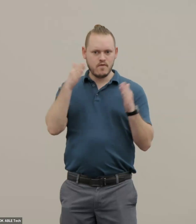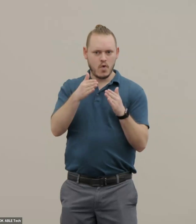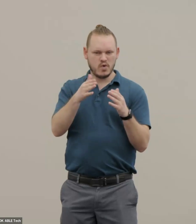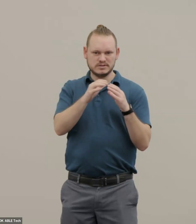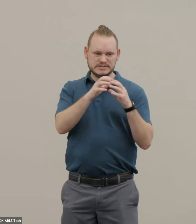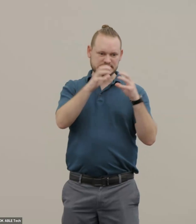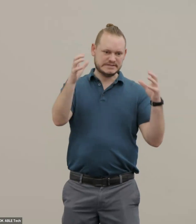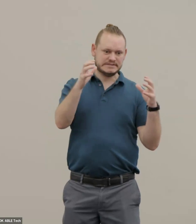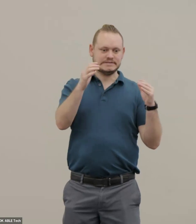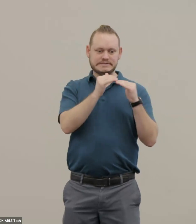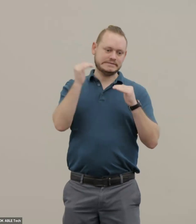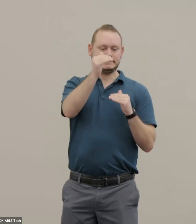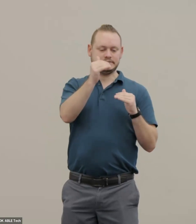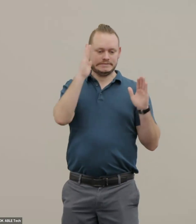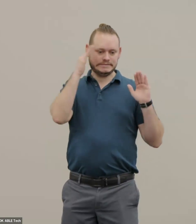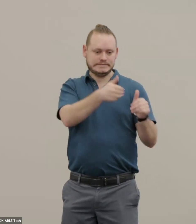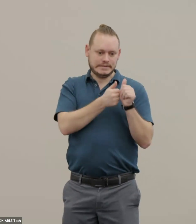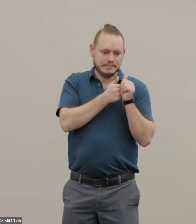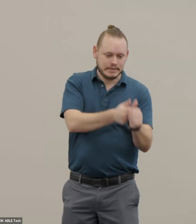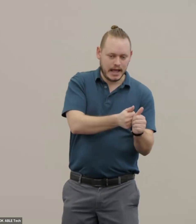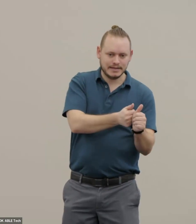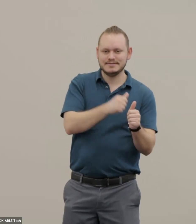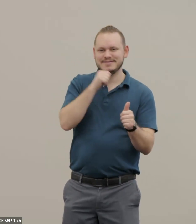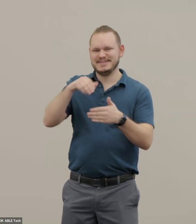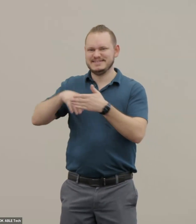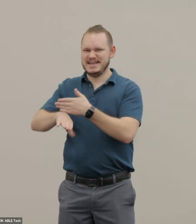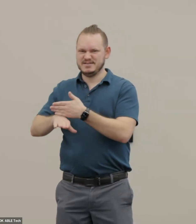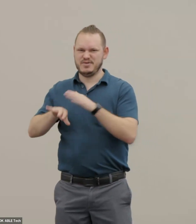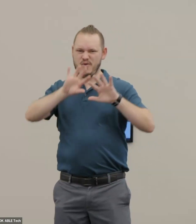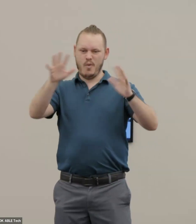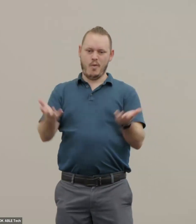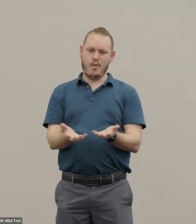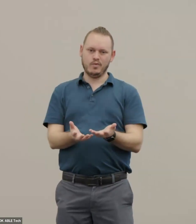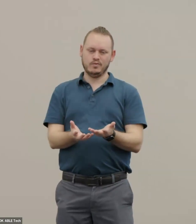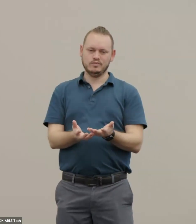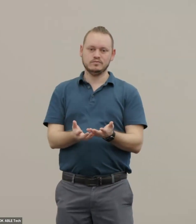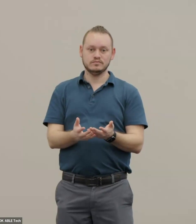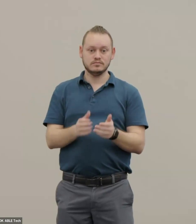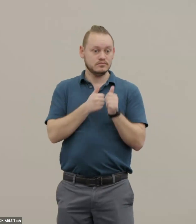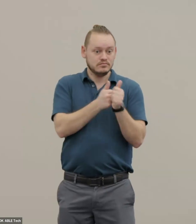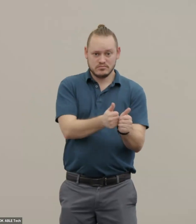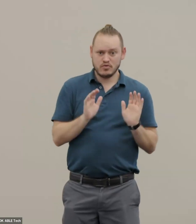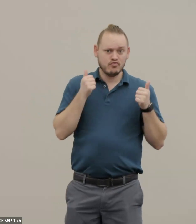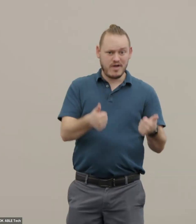on compliance rather than accessibility as a whole. Compliance is